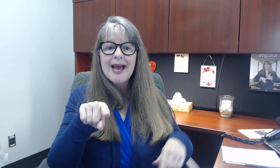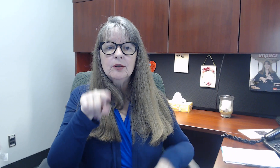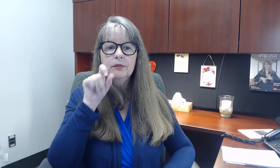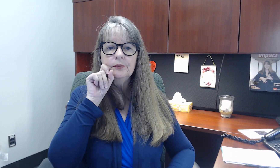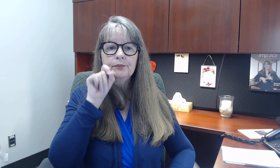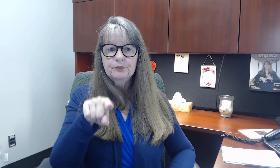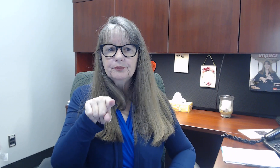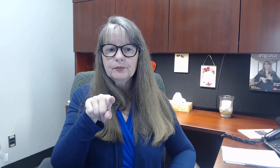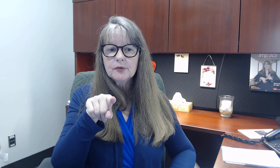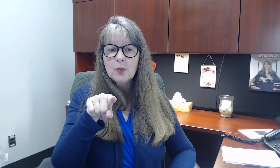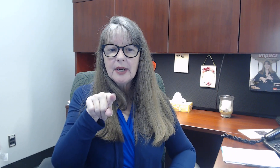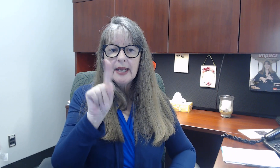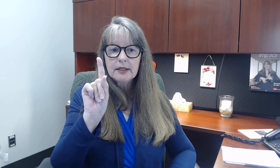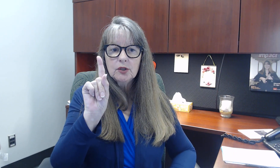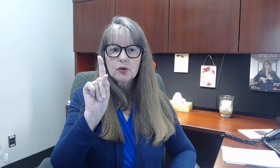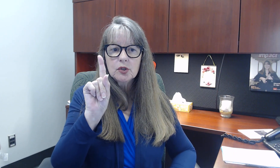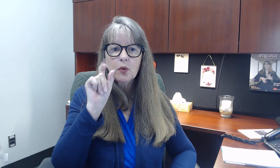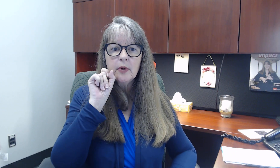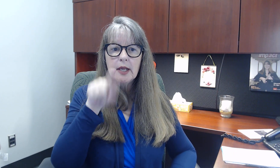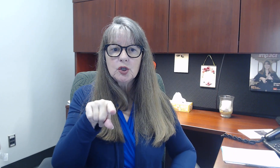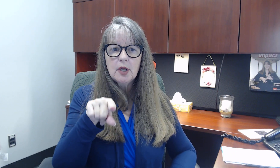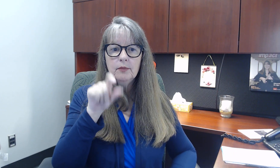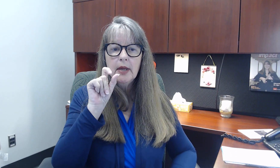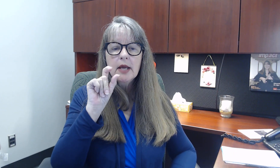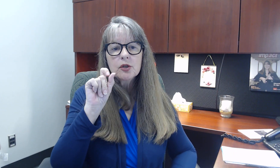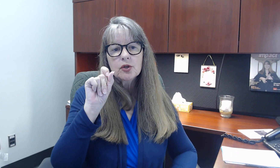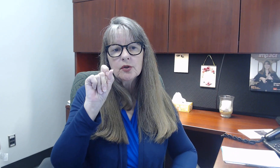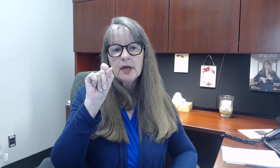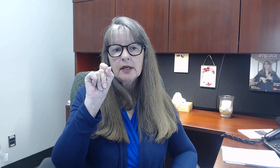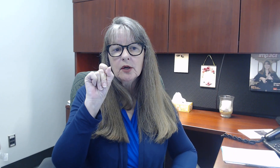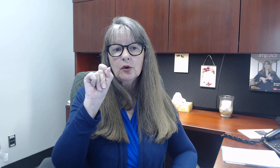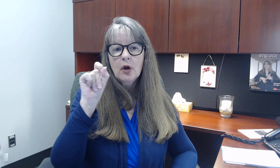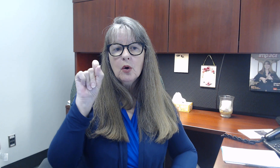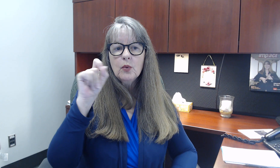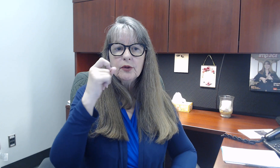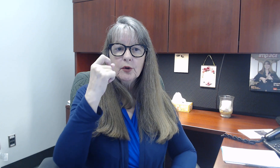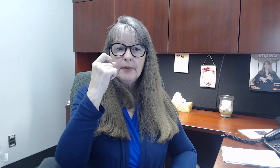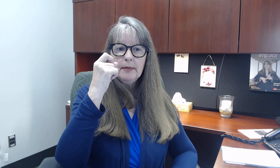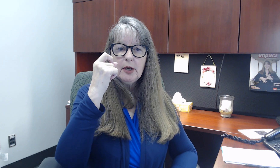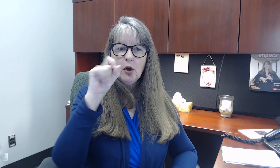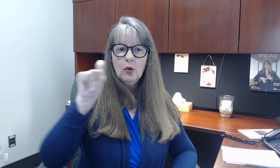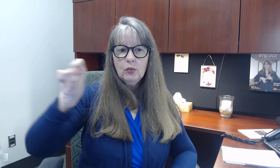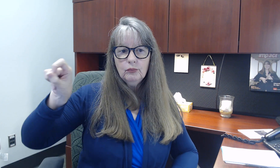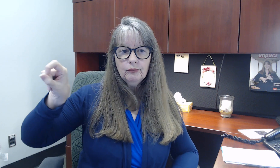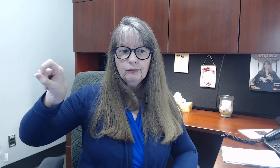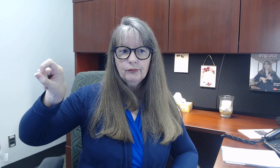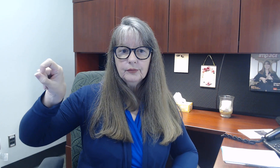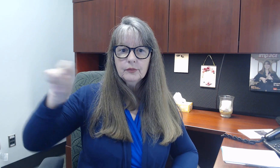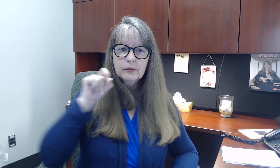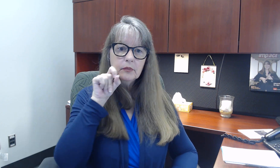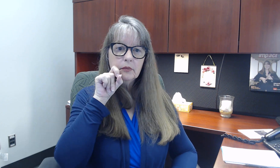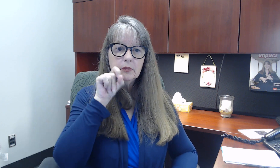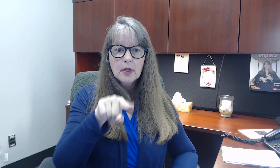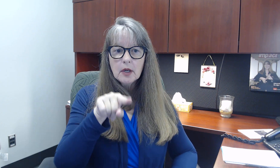Tattle. To one hand. Goes into a one-hand shape. Starts out here with your baby O and goes